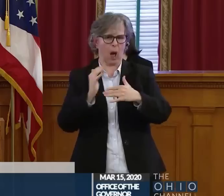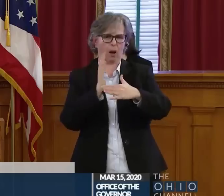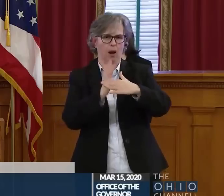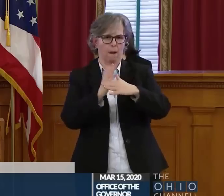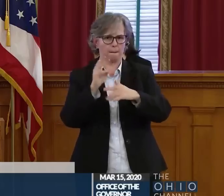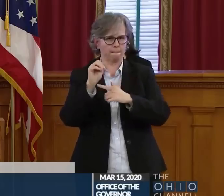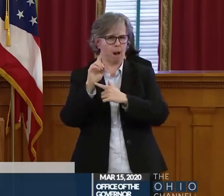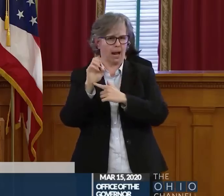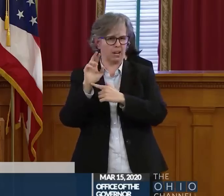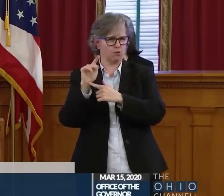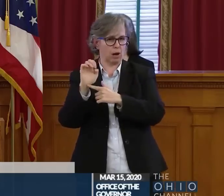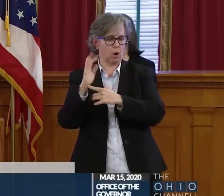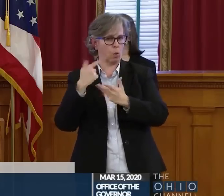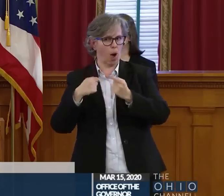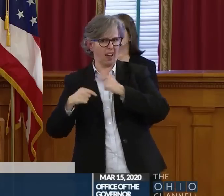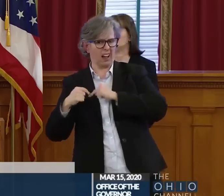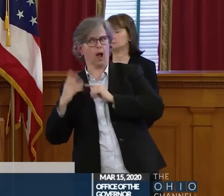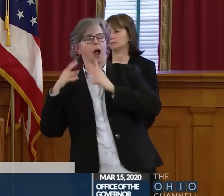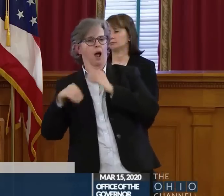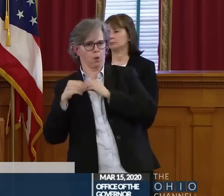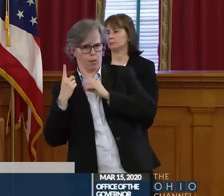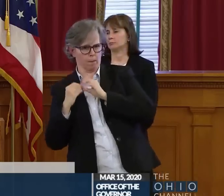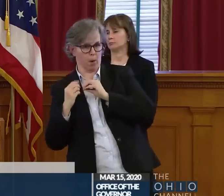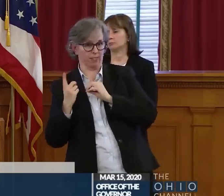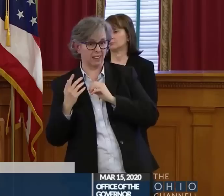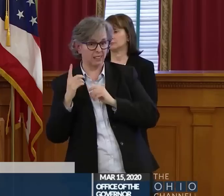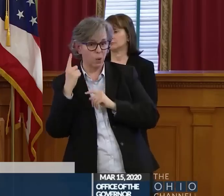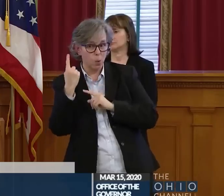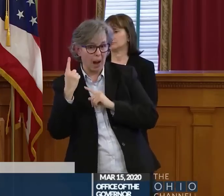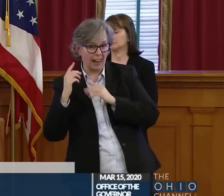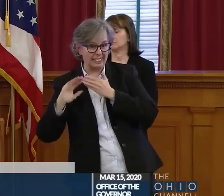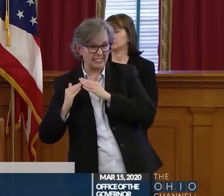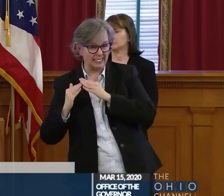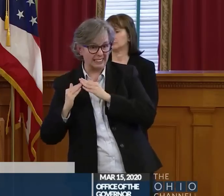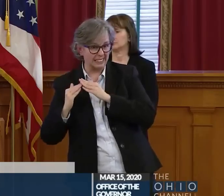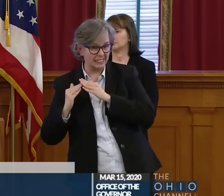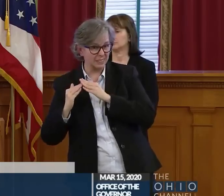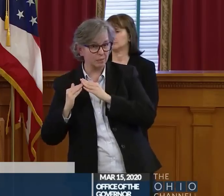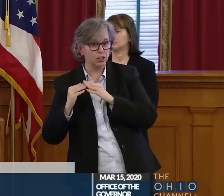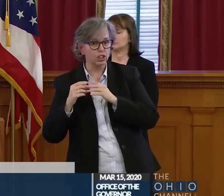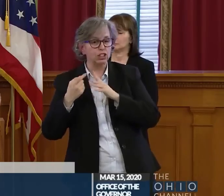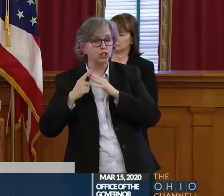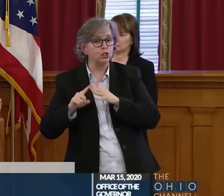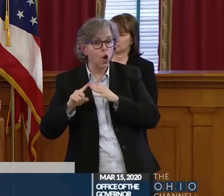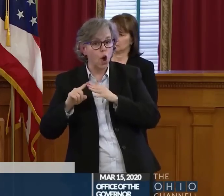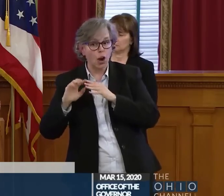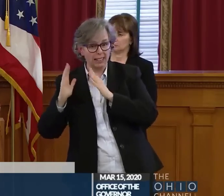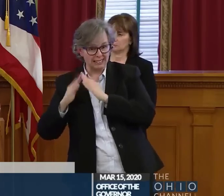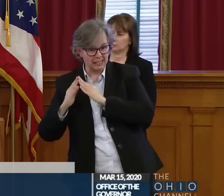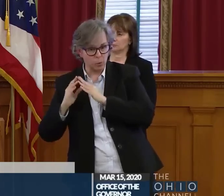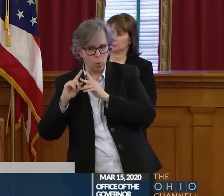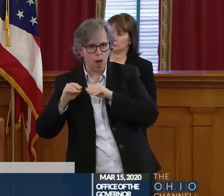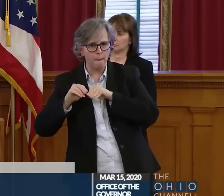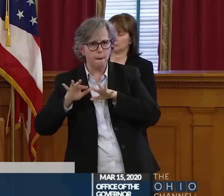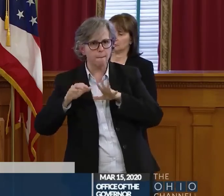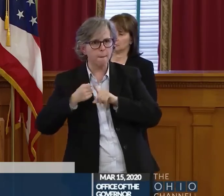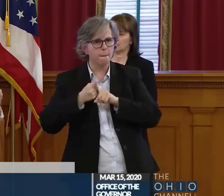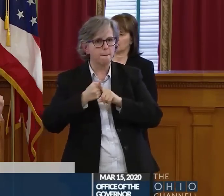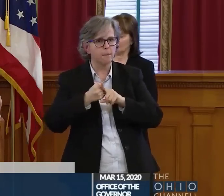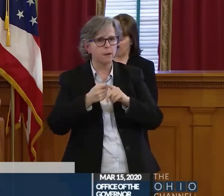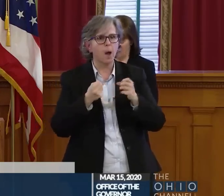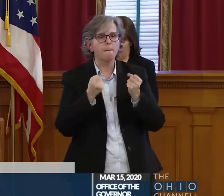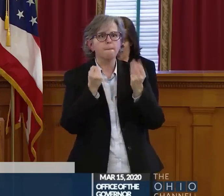point, we likely won't have one city. We'll have surges in cities first, but we're going to have multiple Wuhans in this country because it had